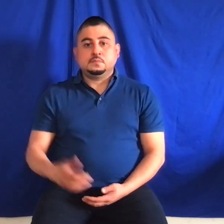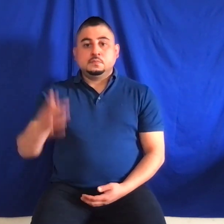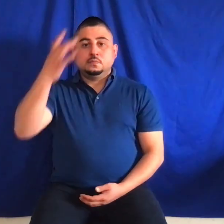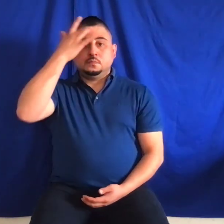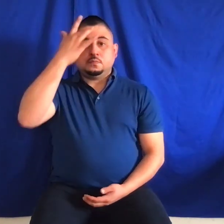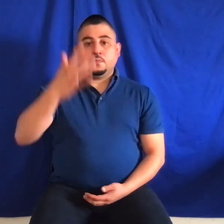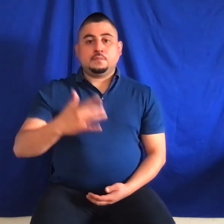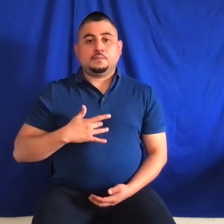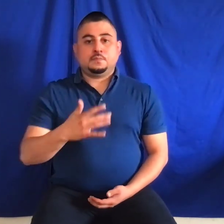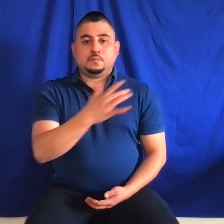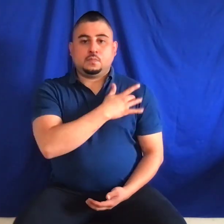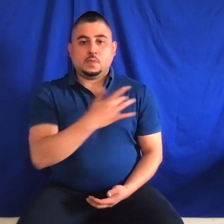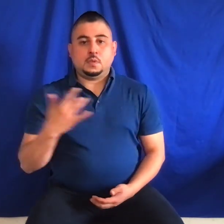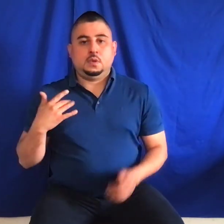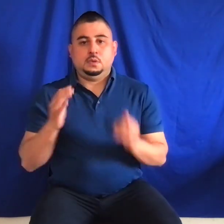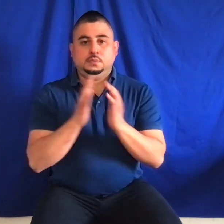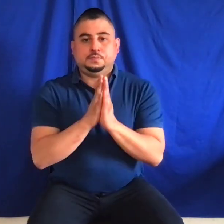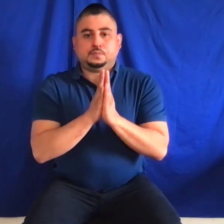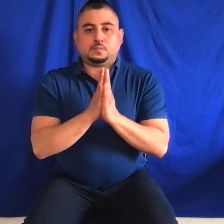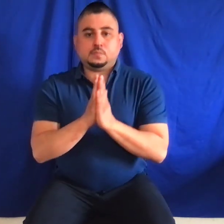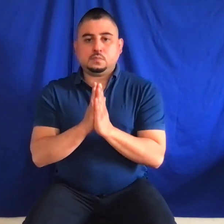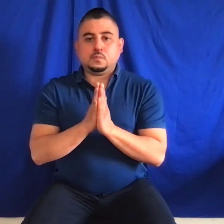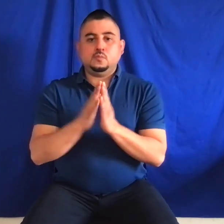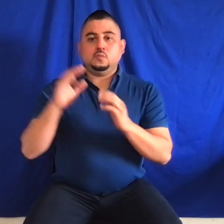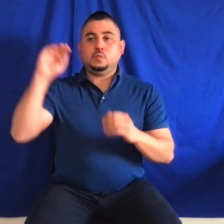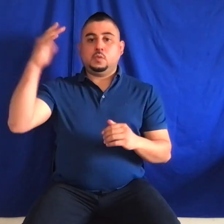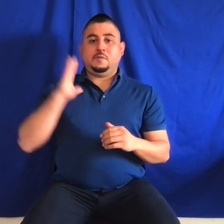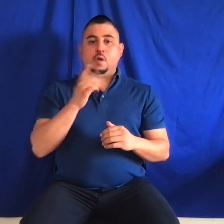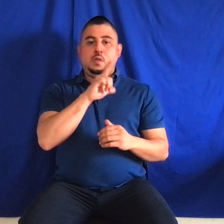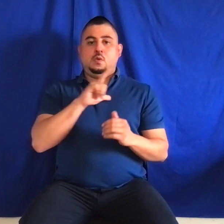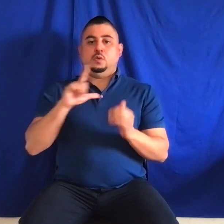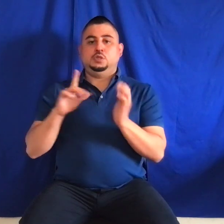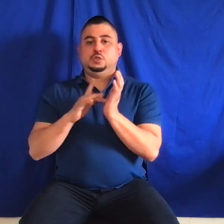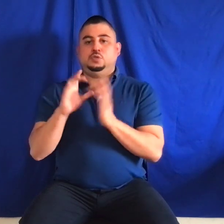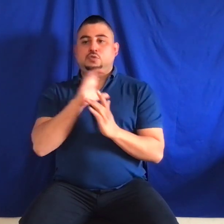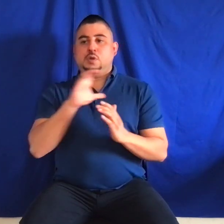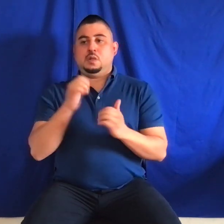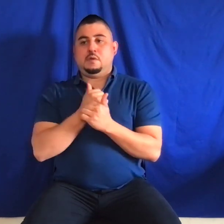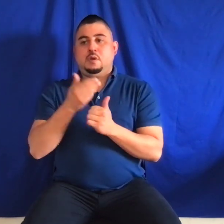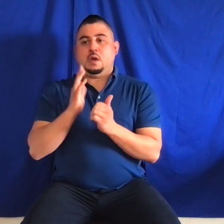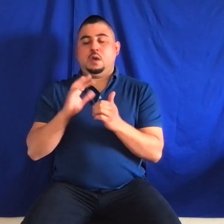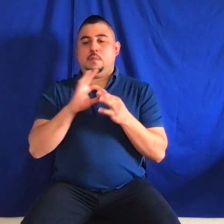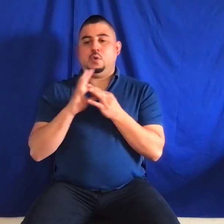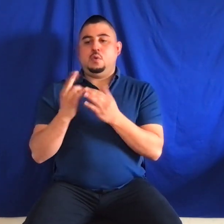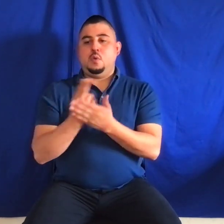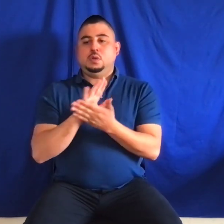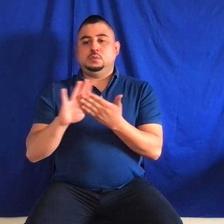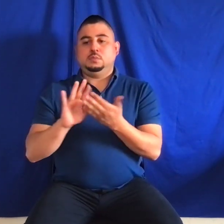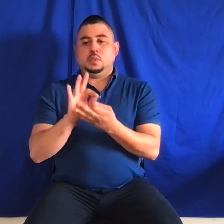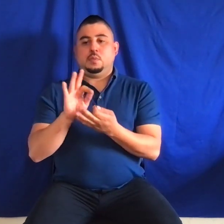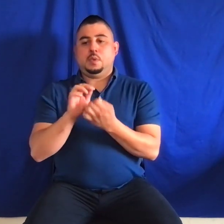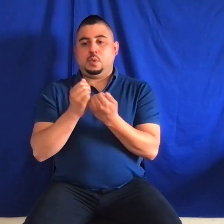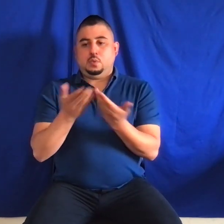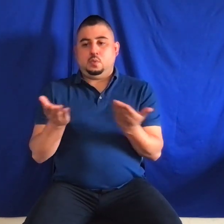Father, and of the Son, and of the Holy Spirit. Amen. The grace of our Lord Jesus Christ, the love of God, and the communion of the Holy Spirit be with you all. And with your